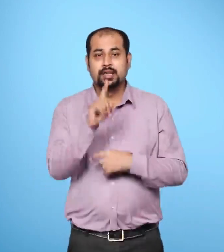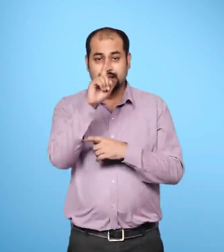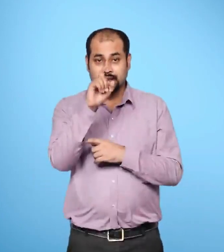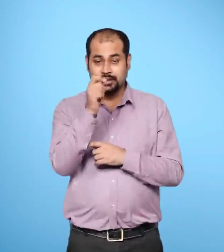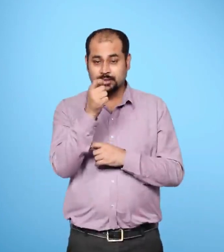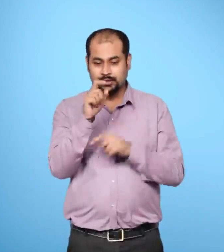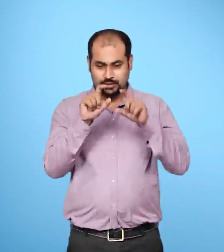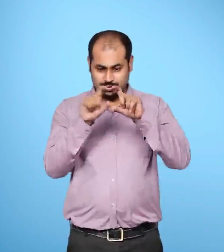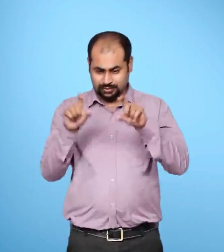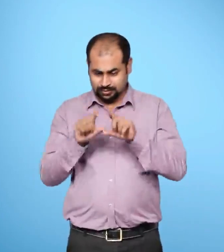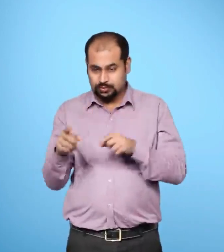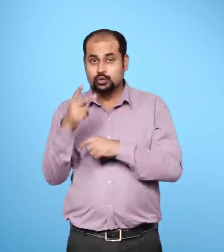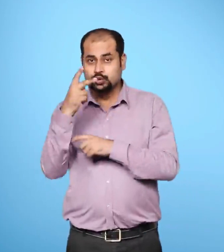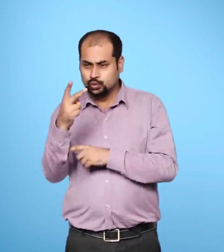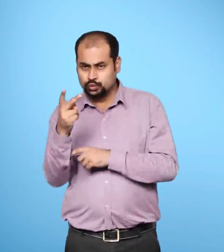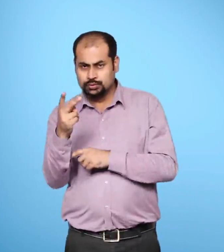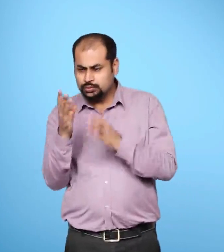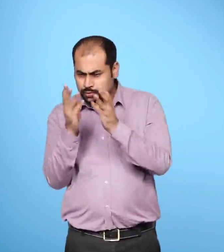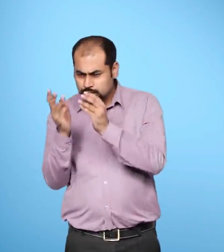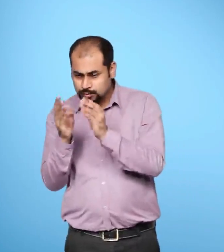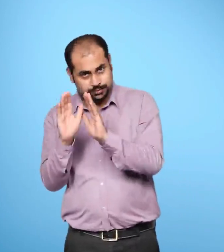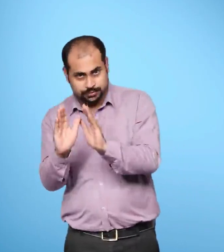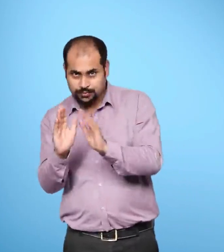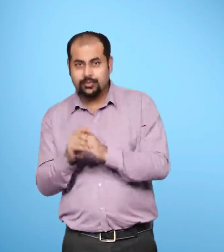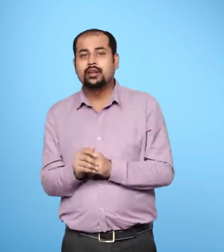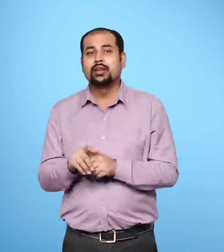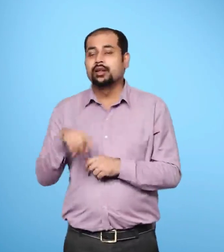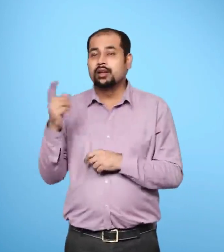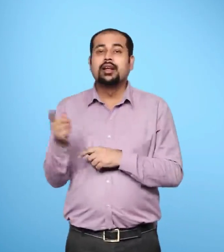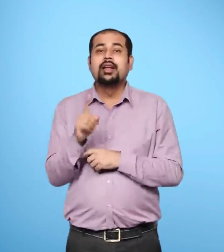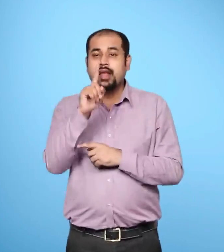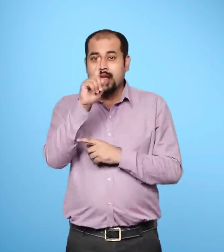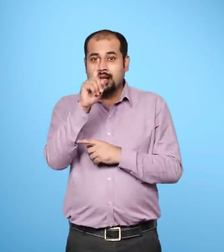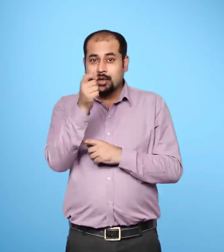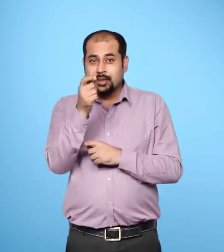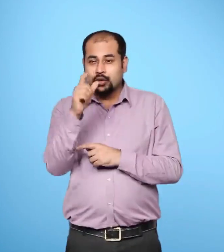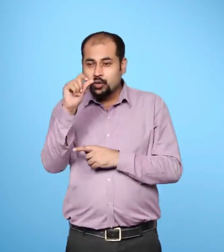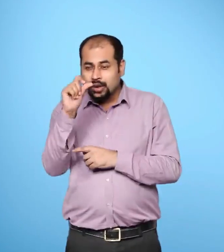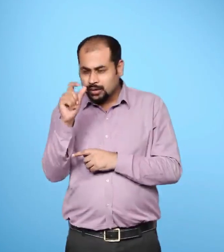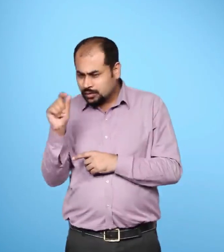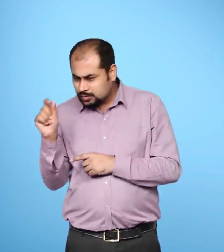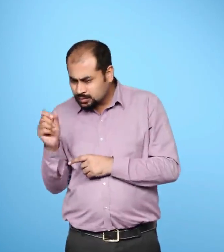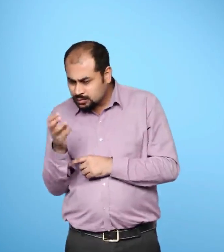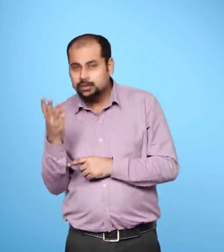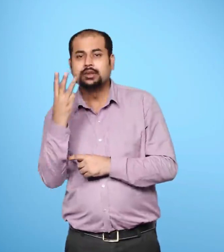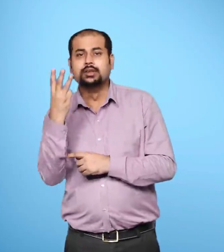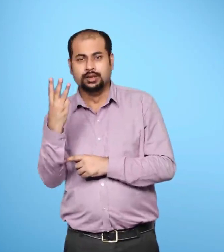2 10-rupee notes, 3 1-rupee coins and empty space for the answer.